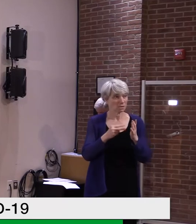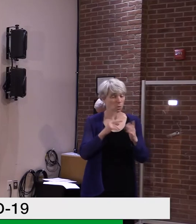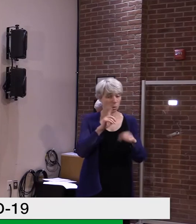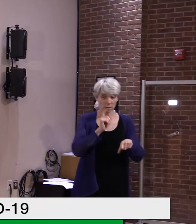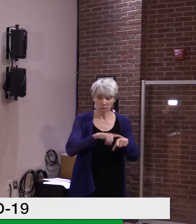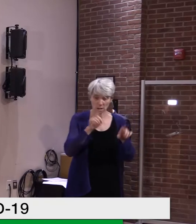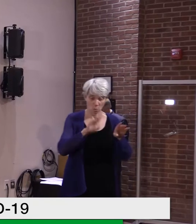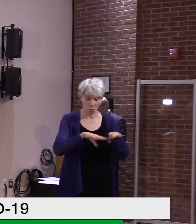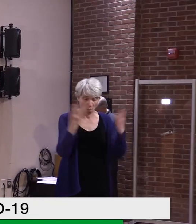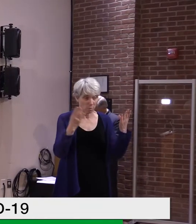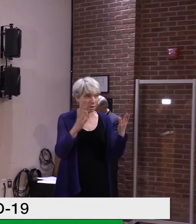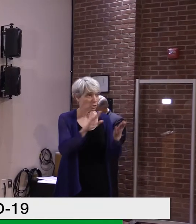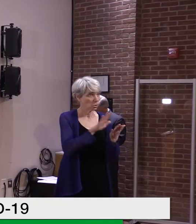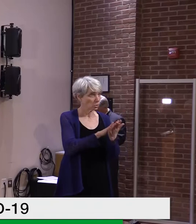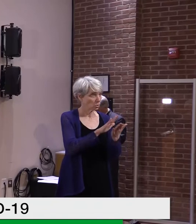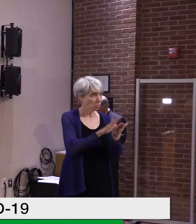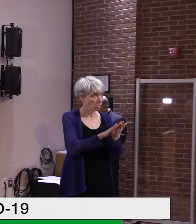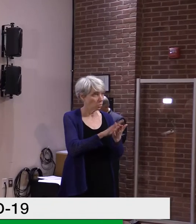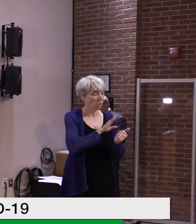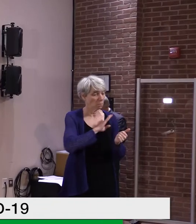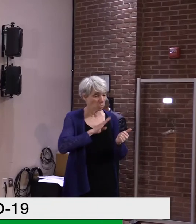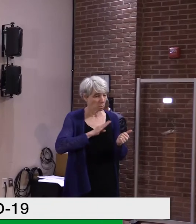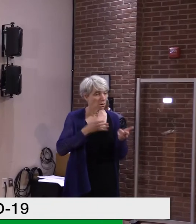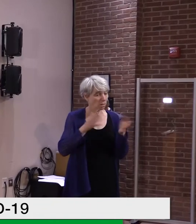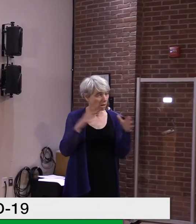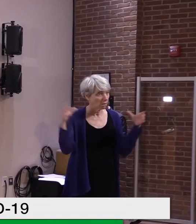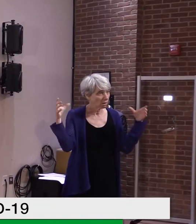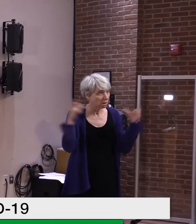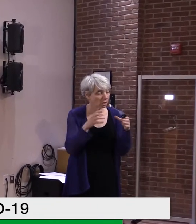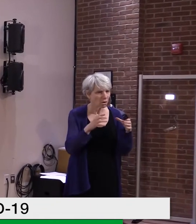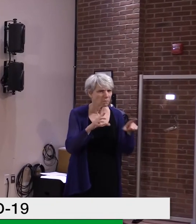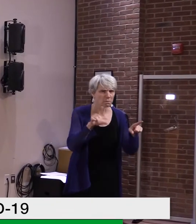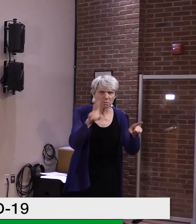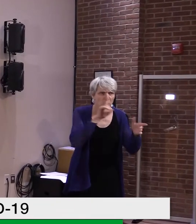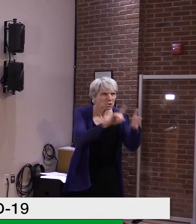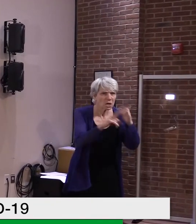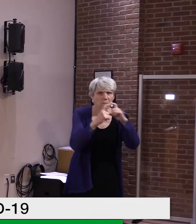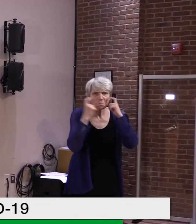and monitoring masks and vaccinations and things like that?